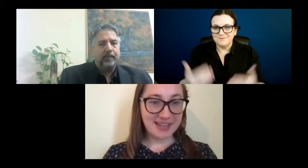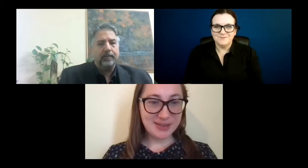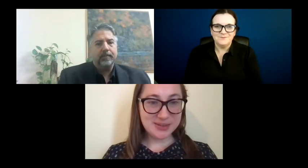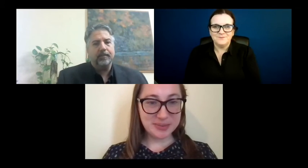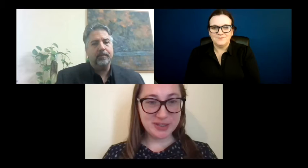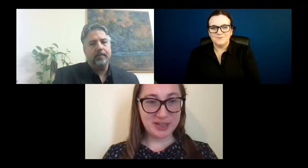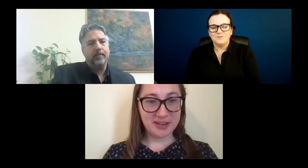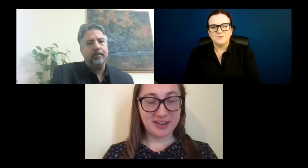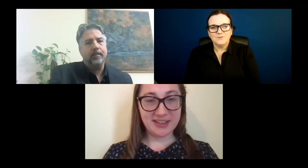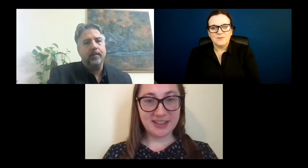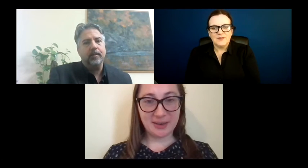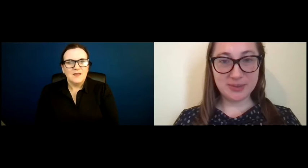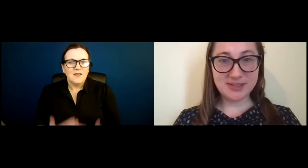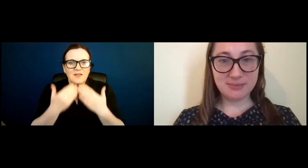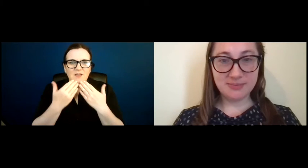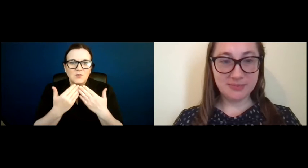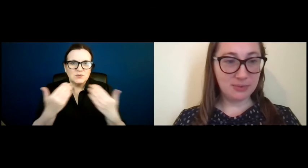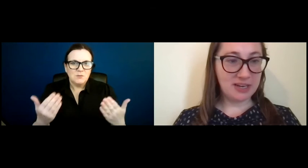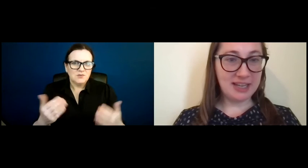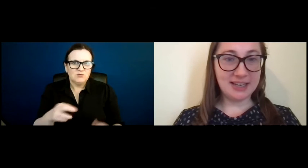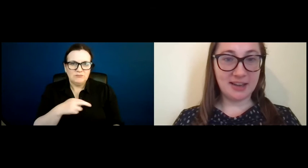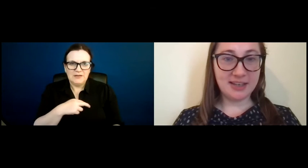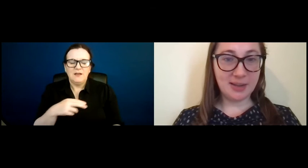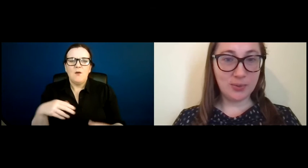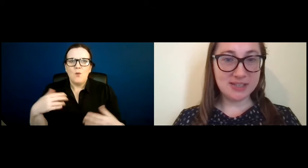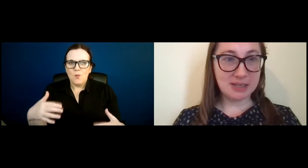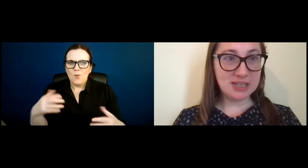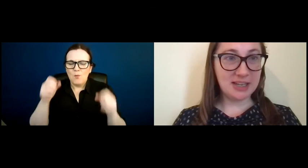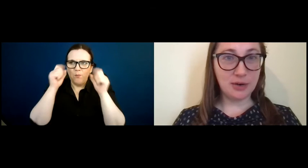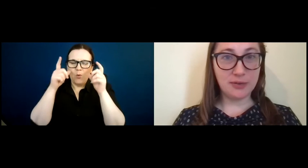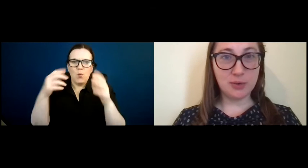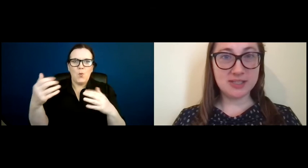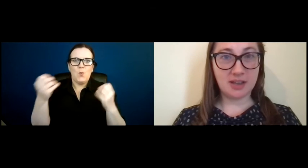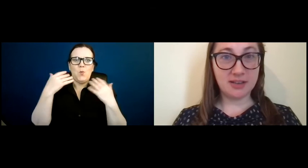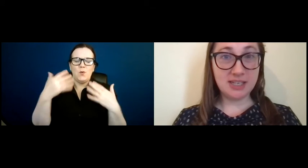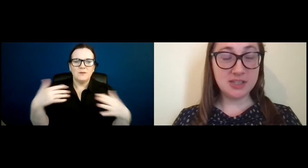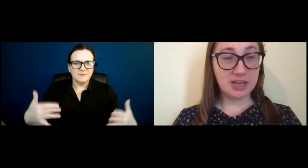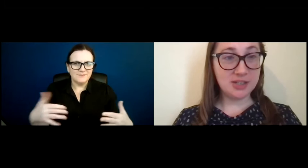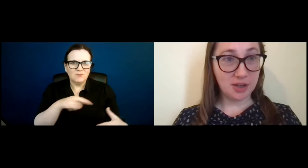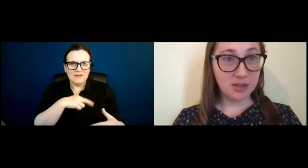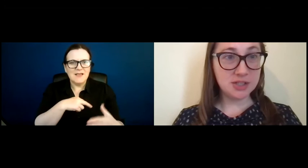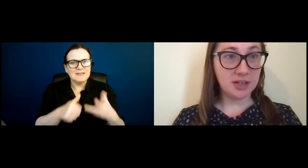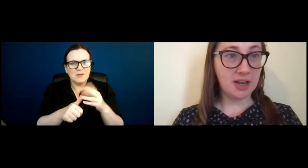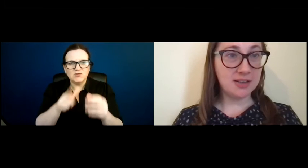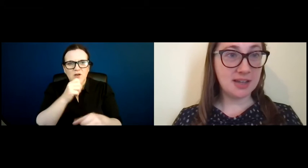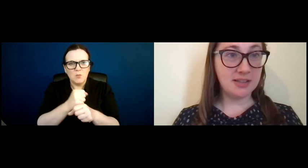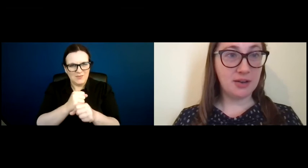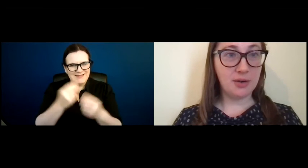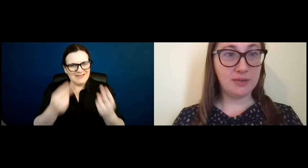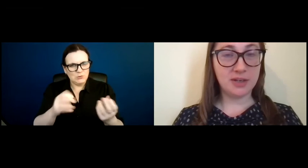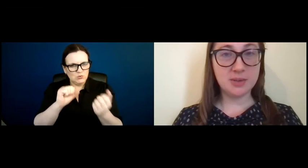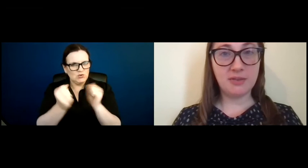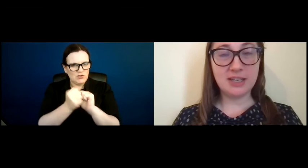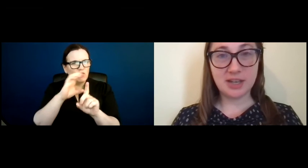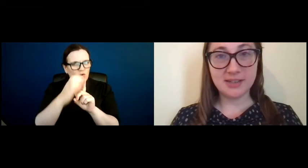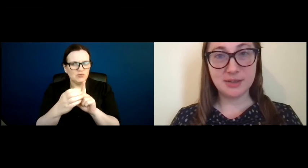Thank you so much, Jonathan. I think that was really enlightening, especially your focus on the need to change the culture alongside the law,